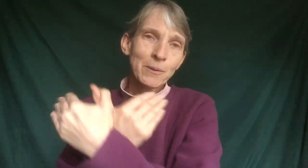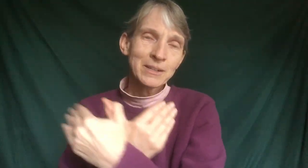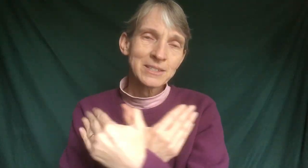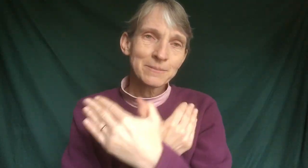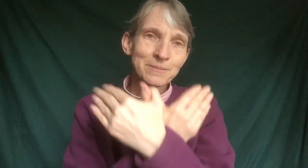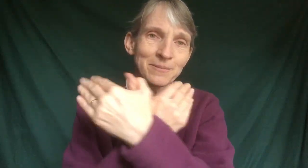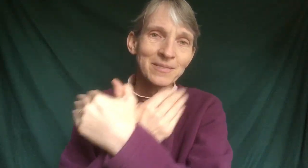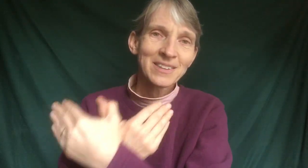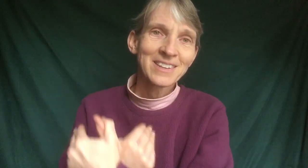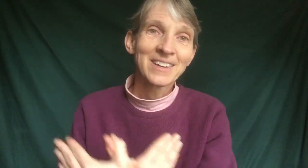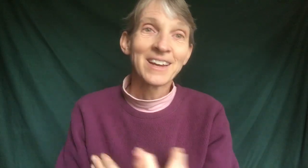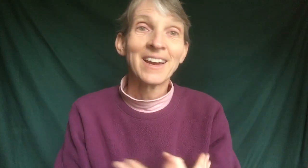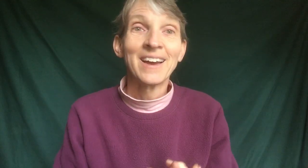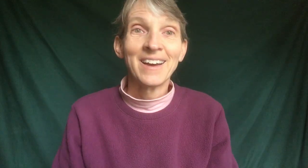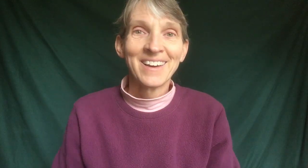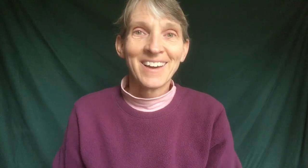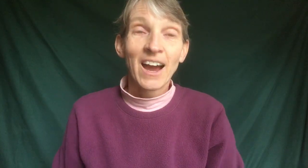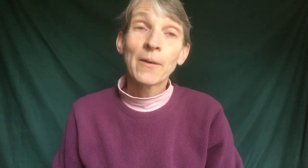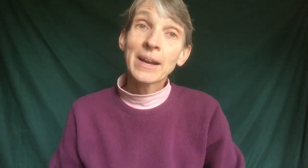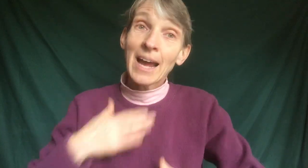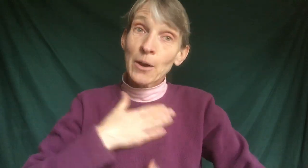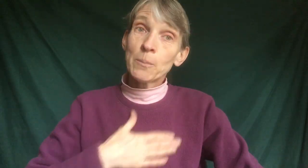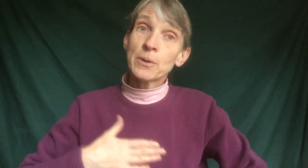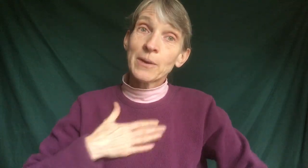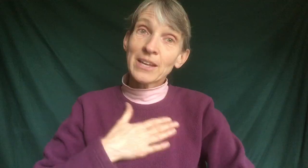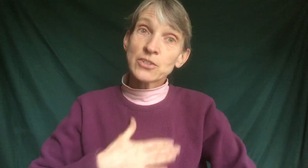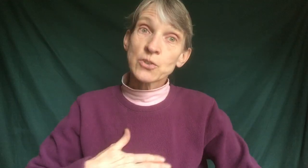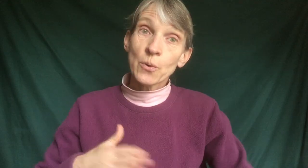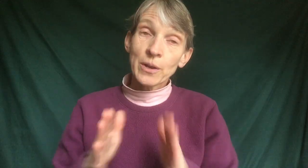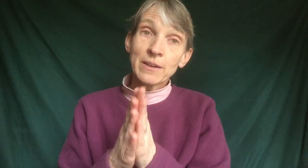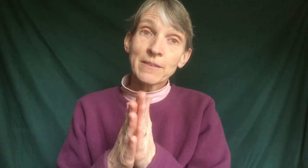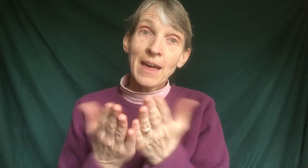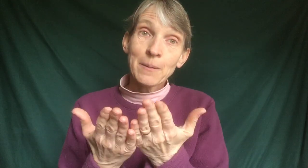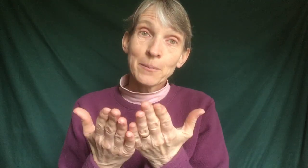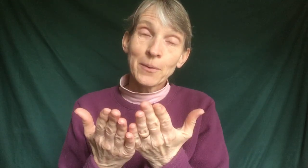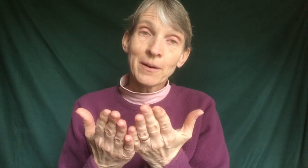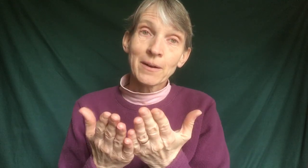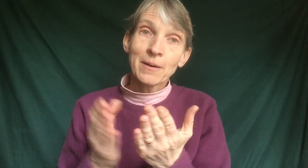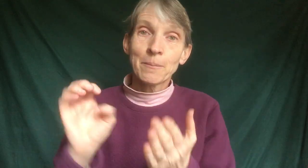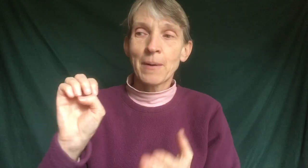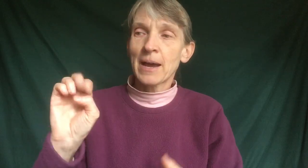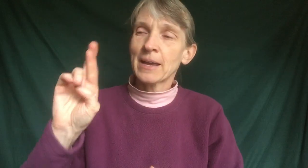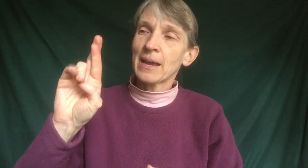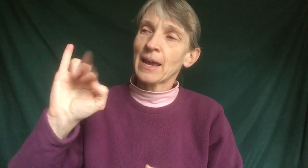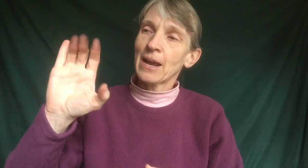want. All right, I hope you enjoyed that book by